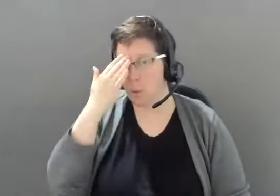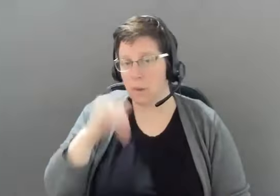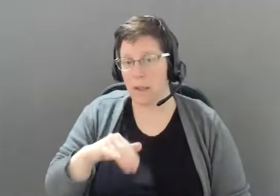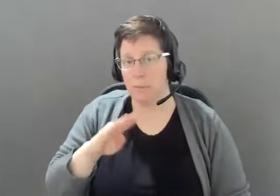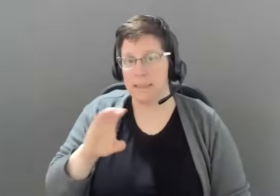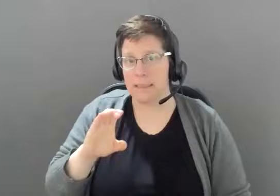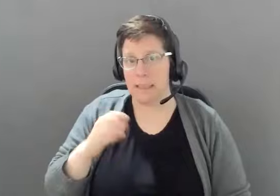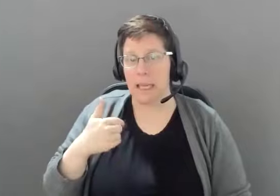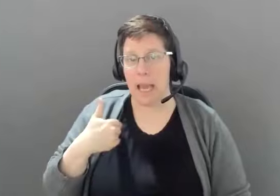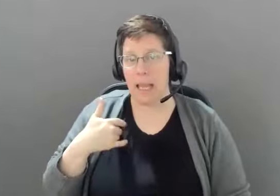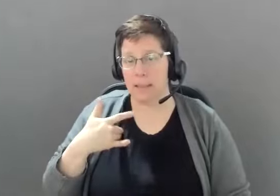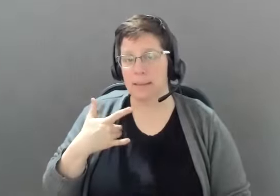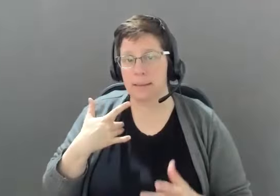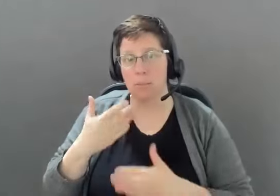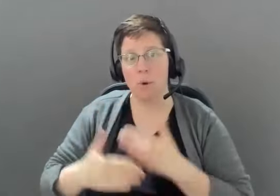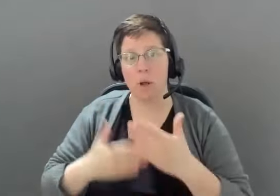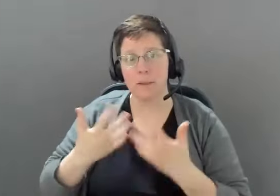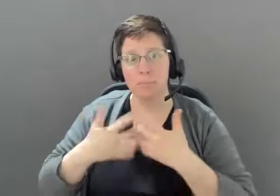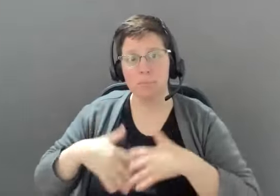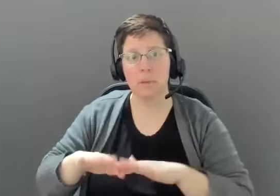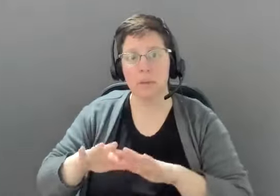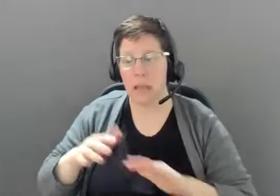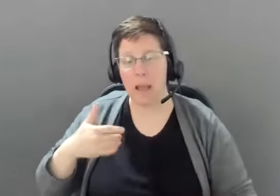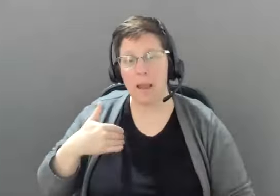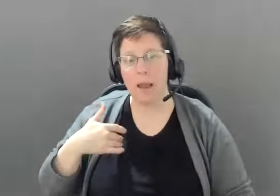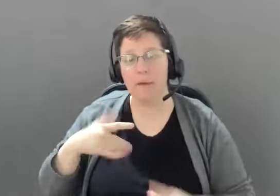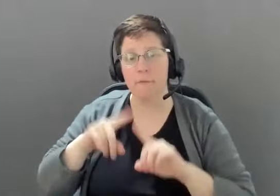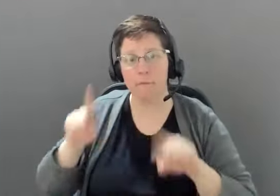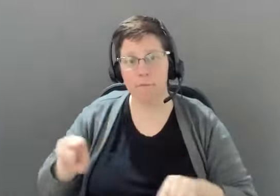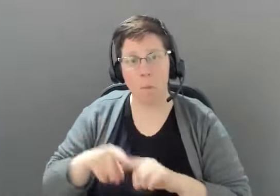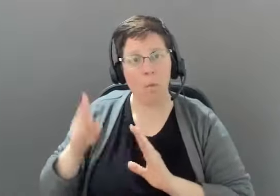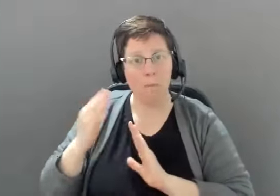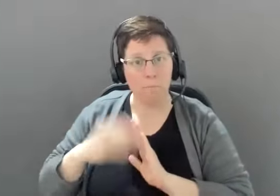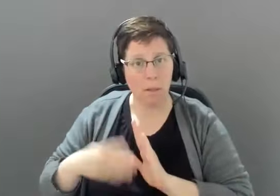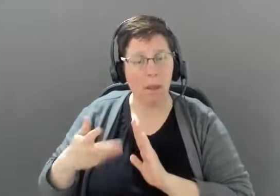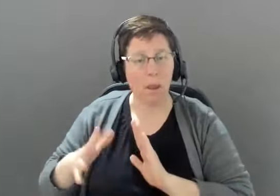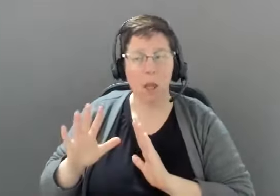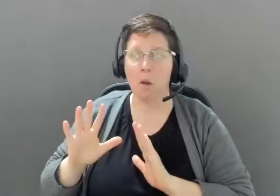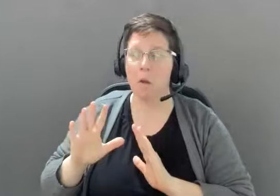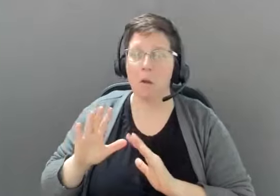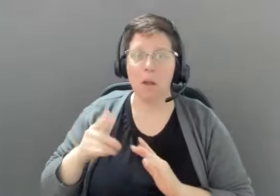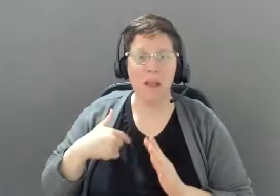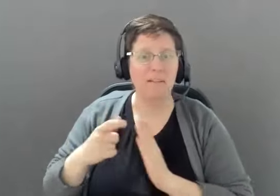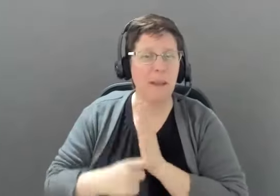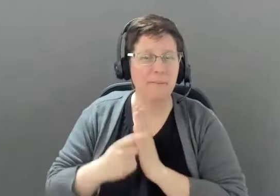have a streamlined process. They actually have a form you can fill out. They have pamphlets, information that you can